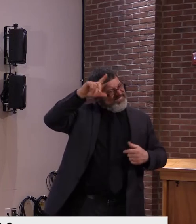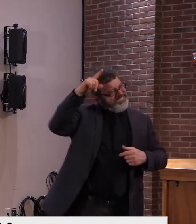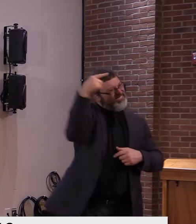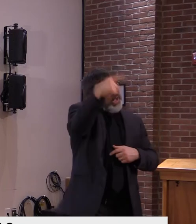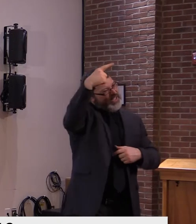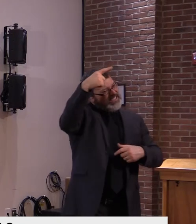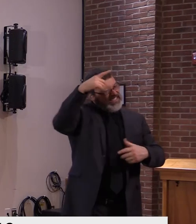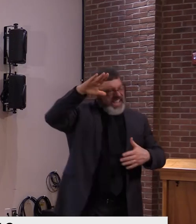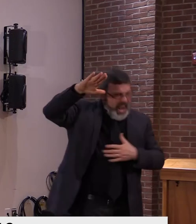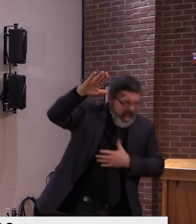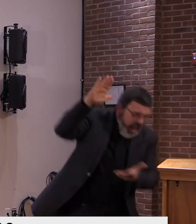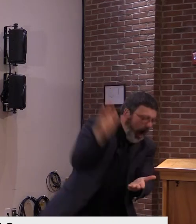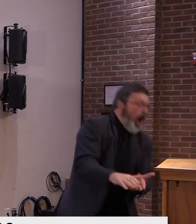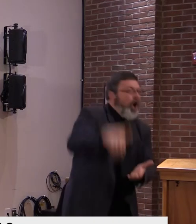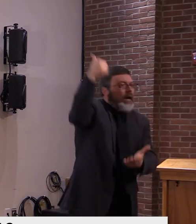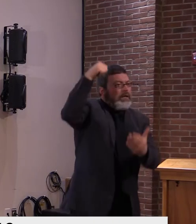that?